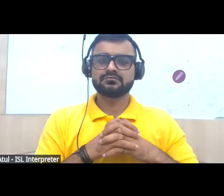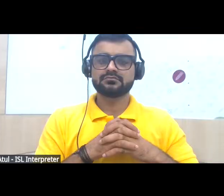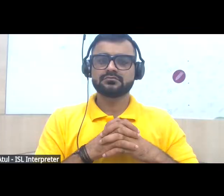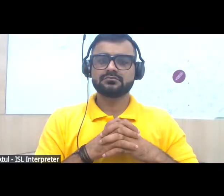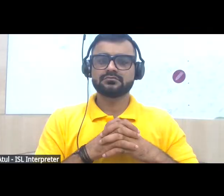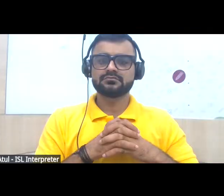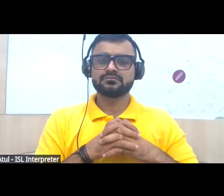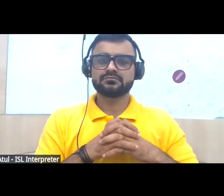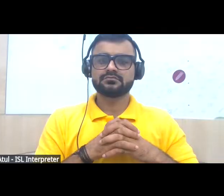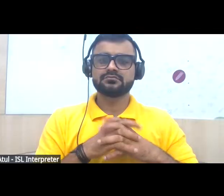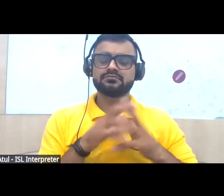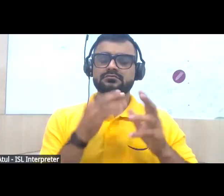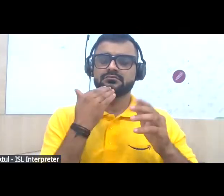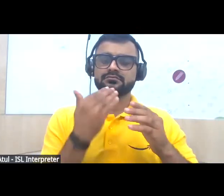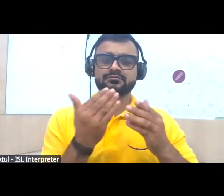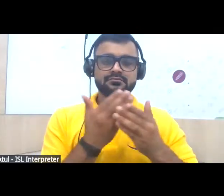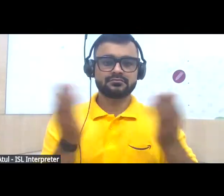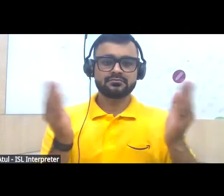Thanks, everybody.